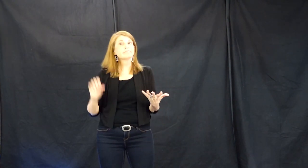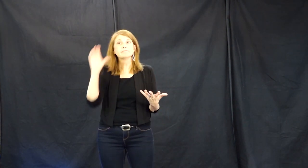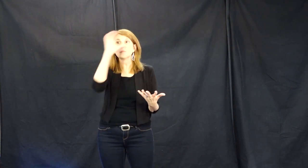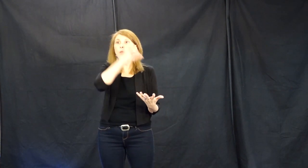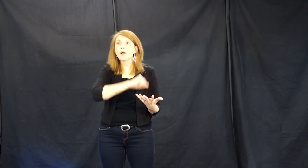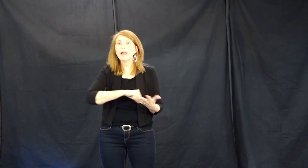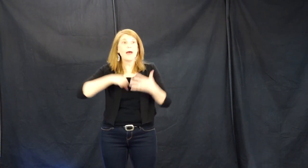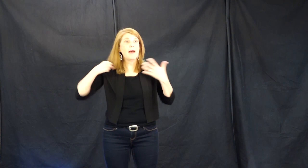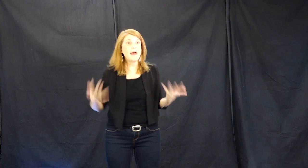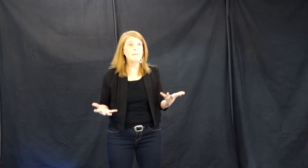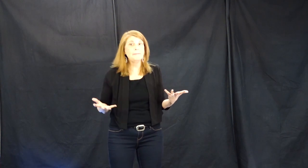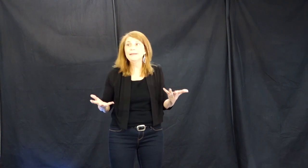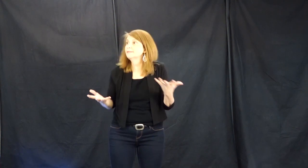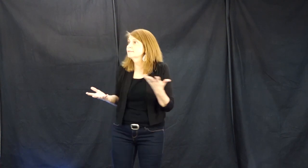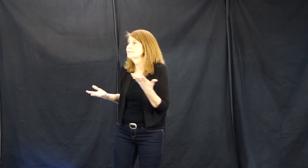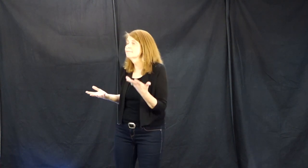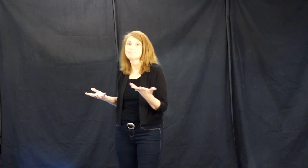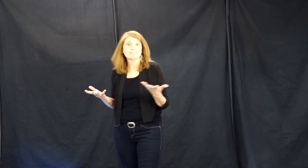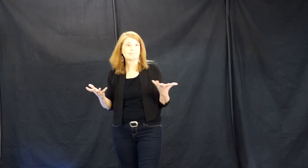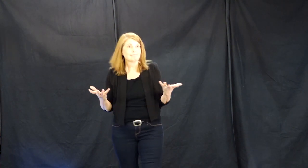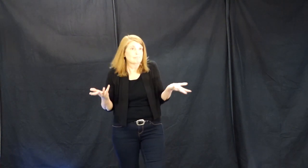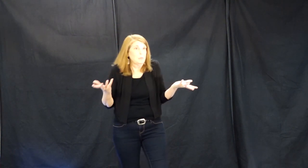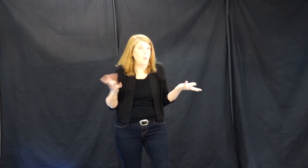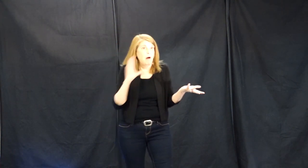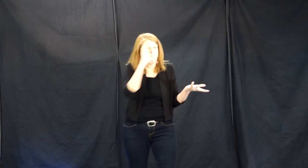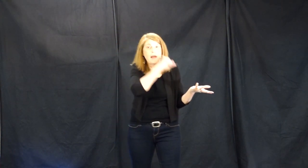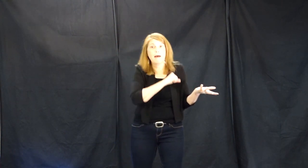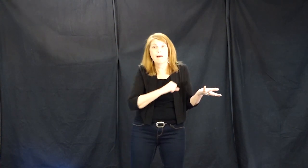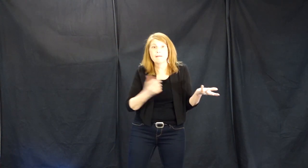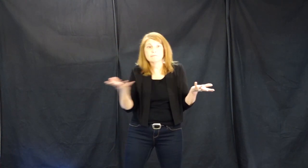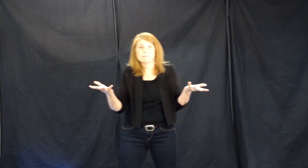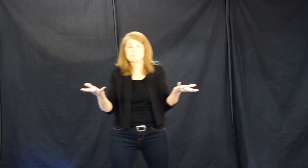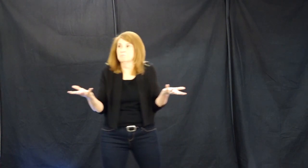So what did I miss? What did I miss?